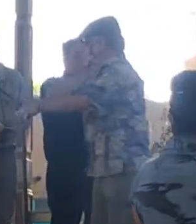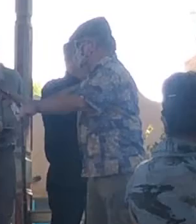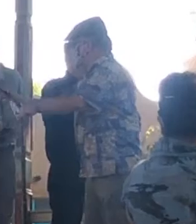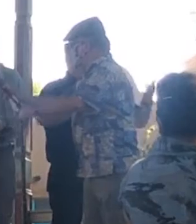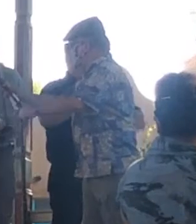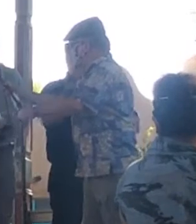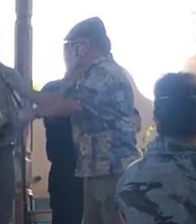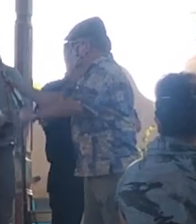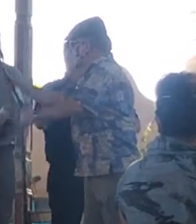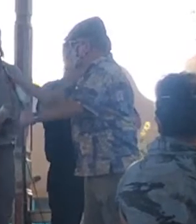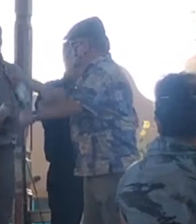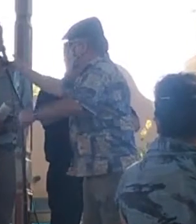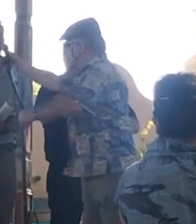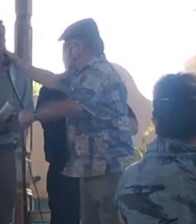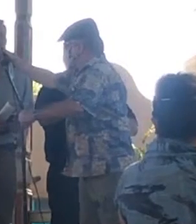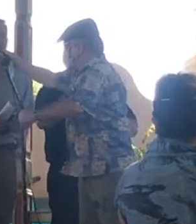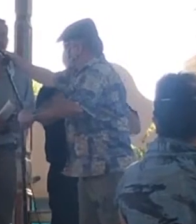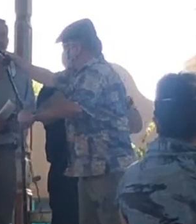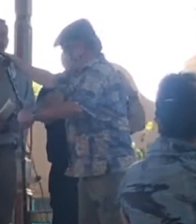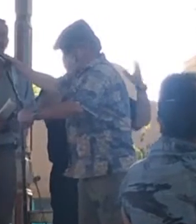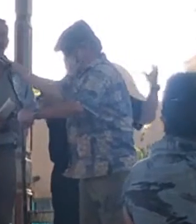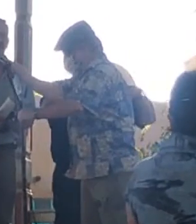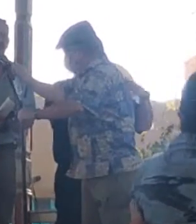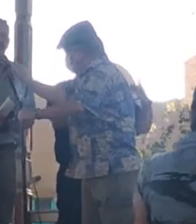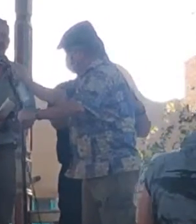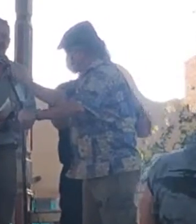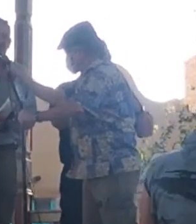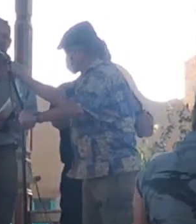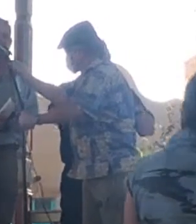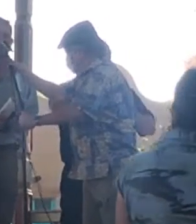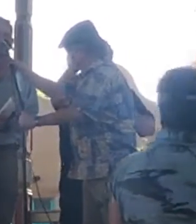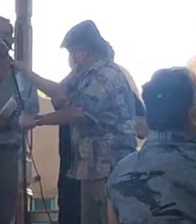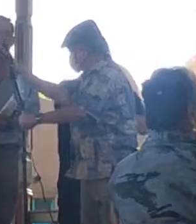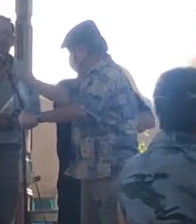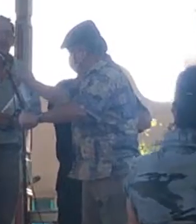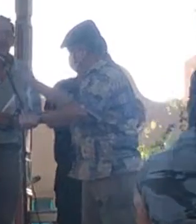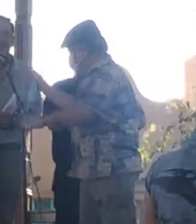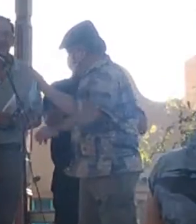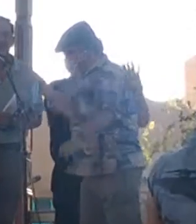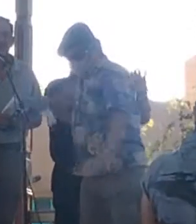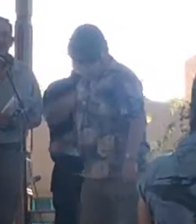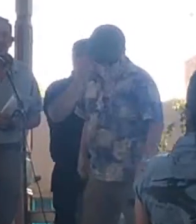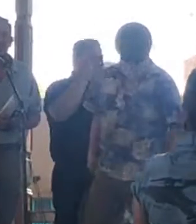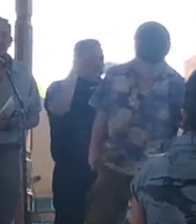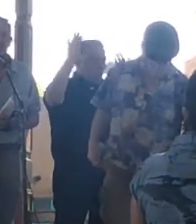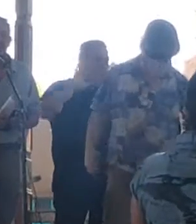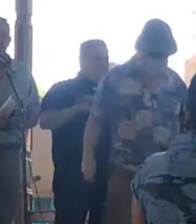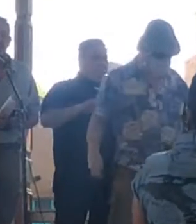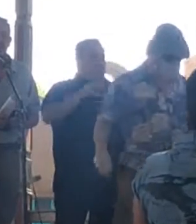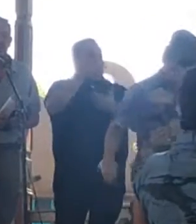Welcome. This is a beautiful day. We got a wind blowing at our back, and we have the sunshine on our shoulders. It's wonderful. It's great. And more